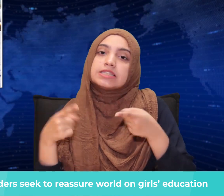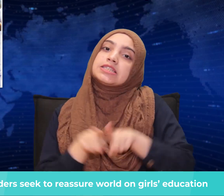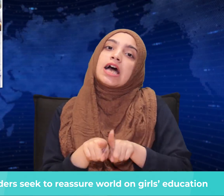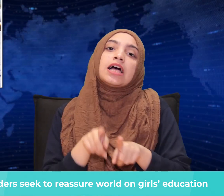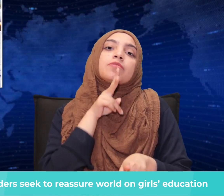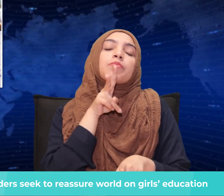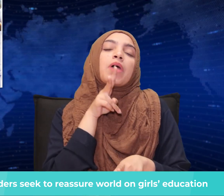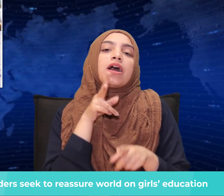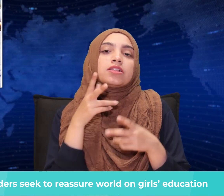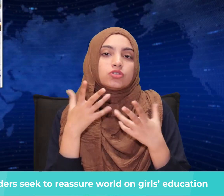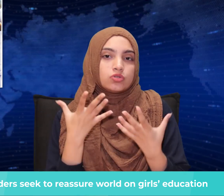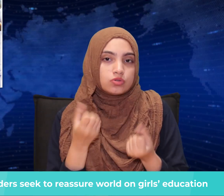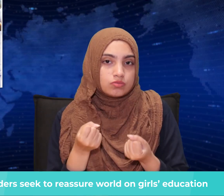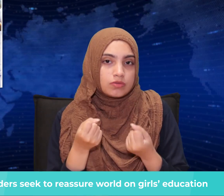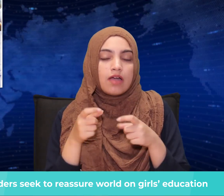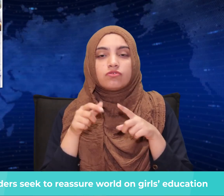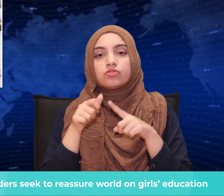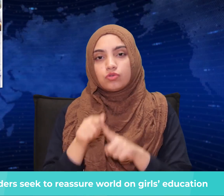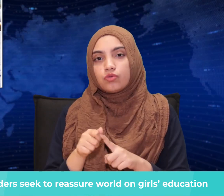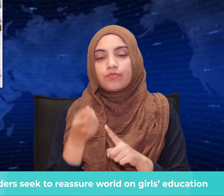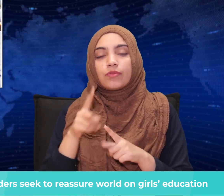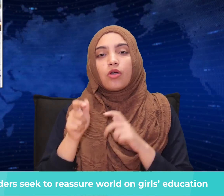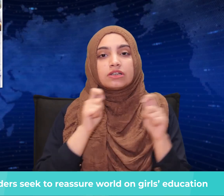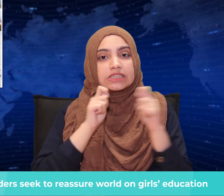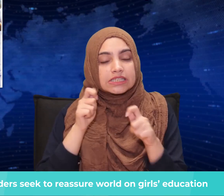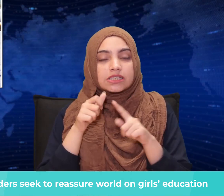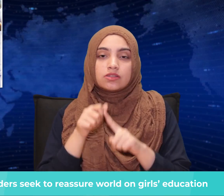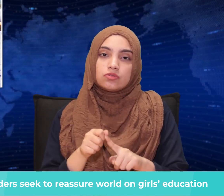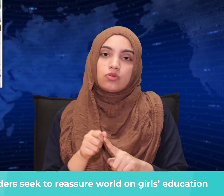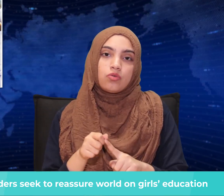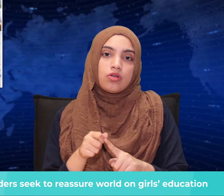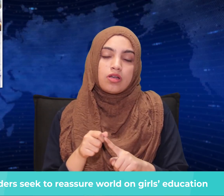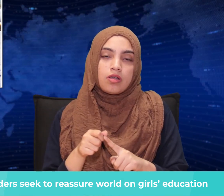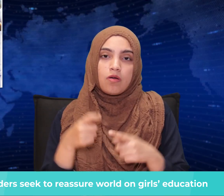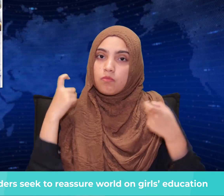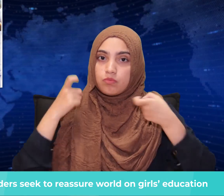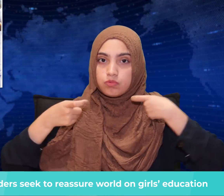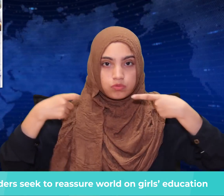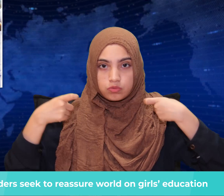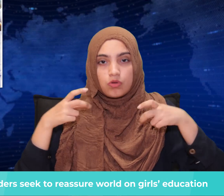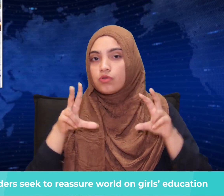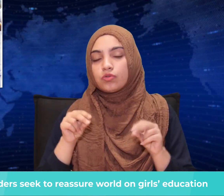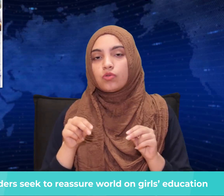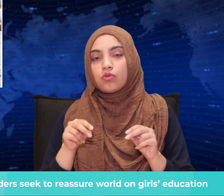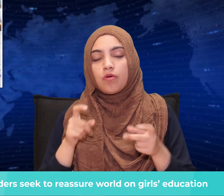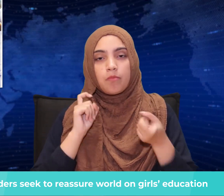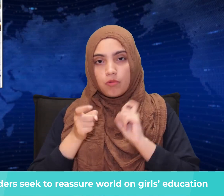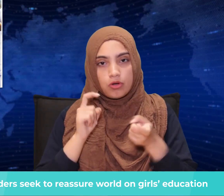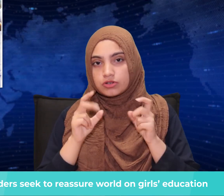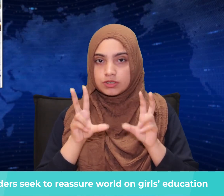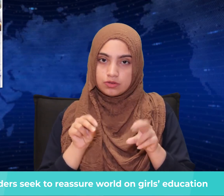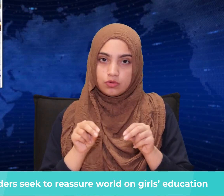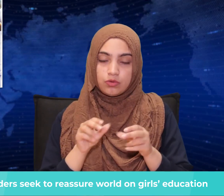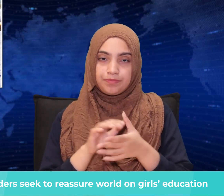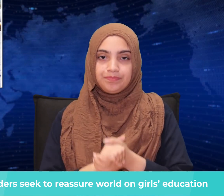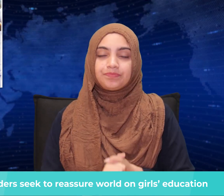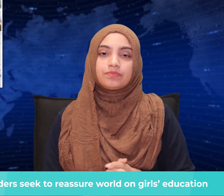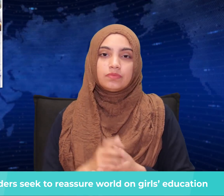However, he went on to add that there would be no quid pro quo, meaning the Panjshir resistance leaders